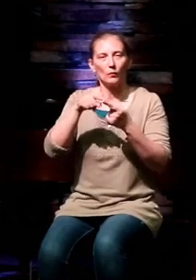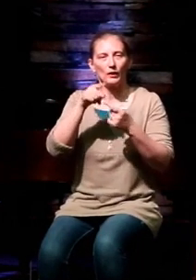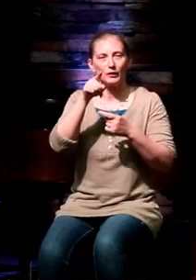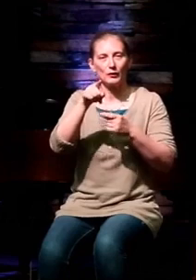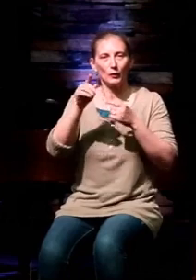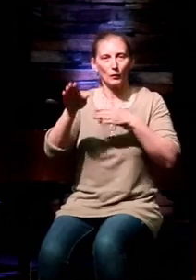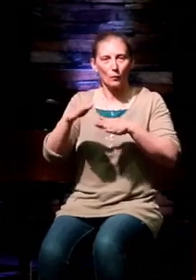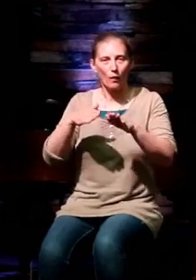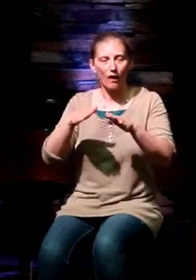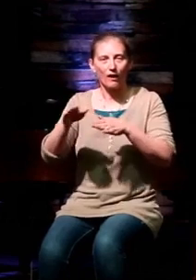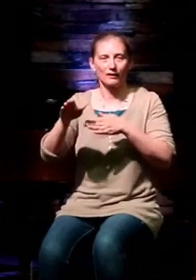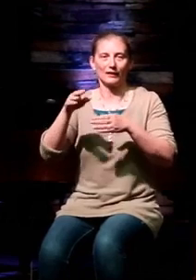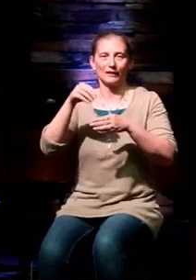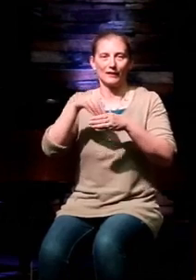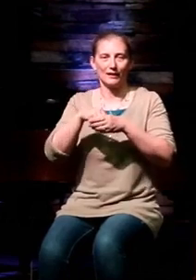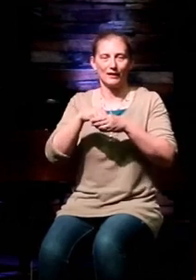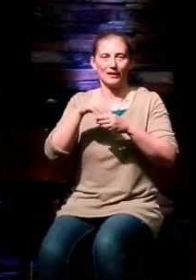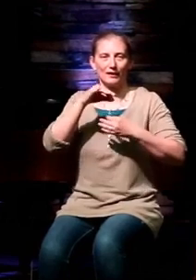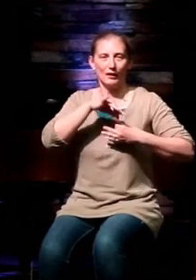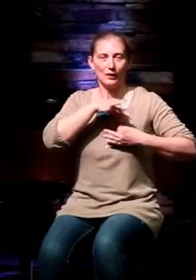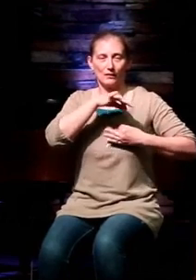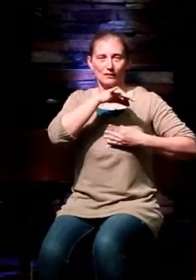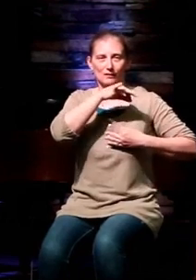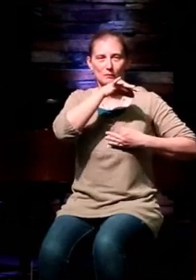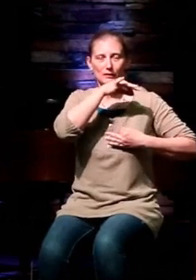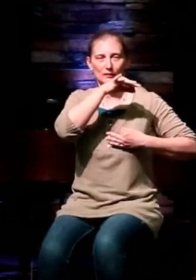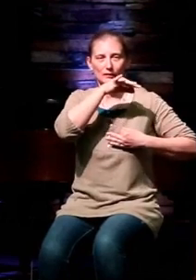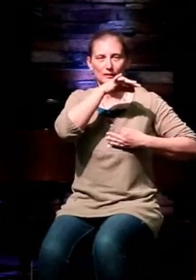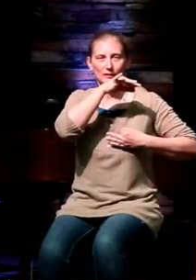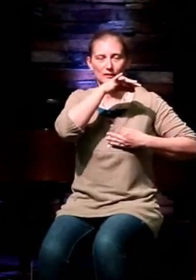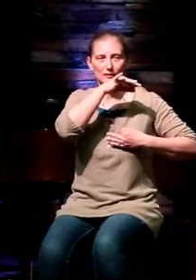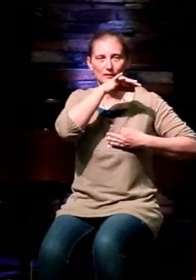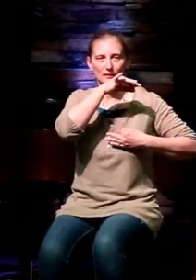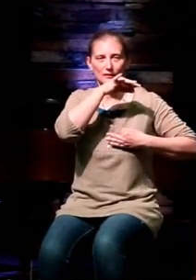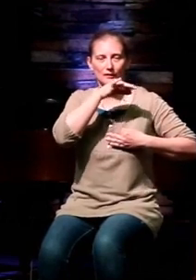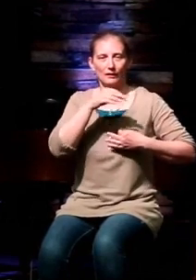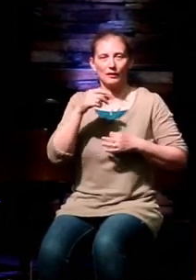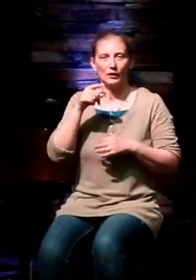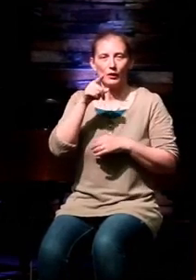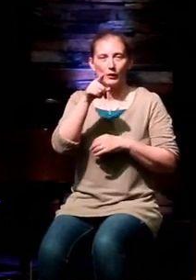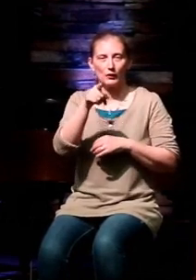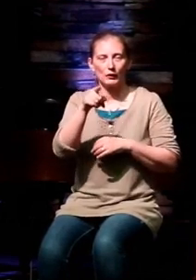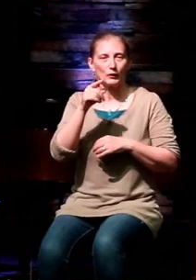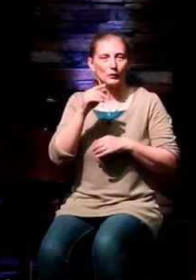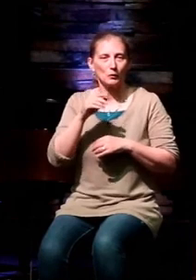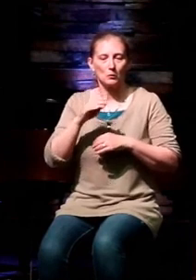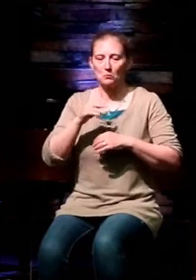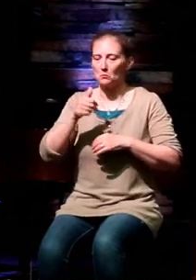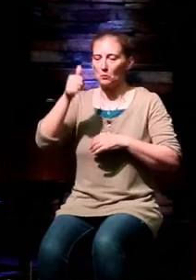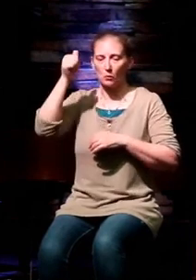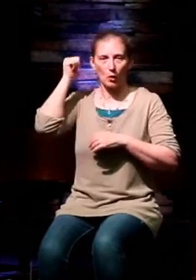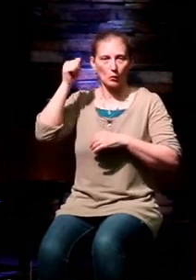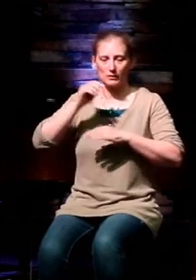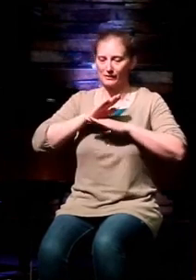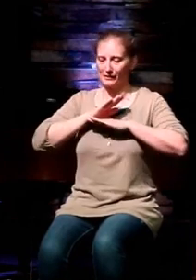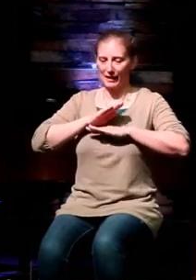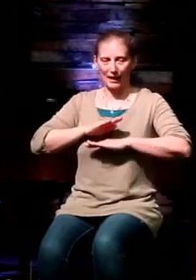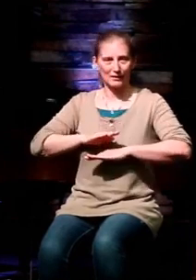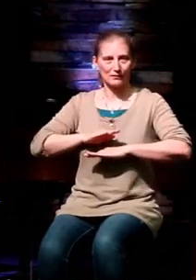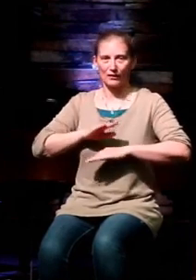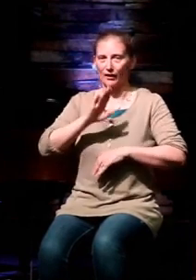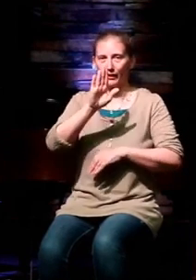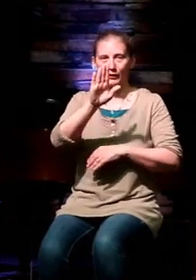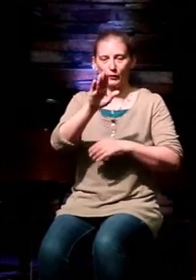Spirit, when you're walking according to the Spirit, as we've read, you will not gratify your sinful